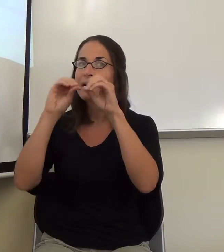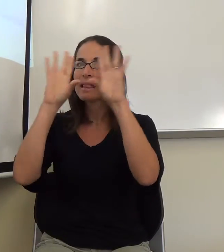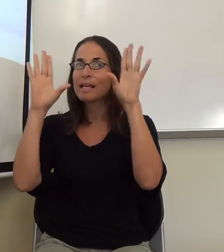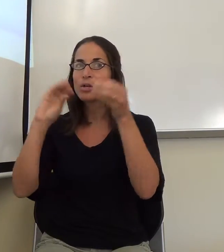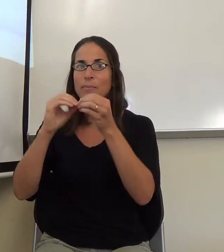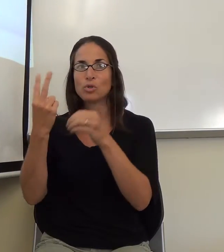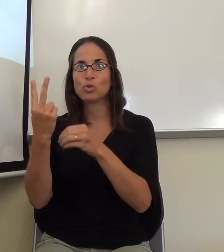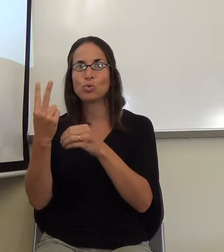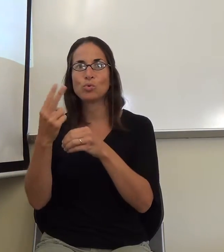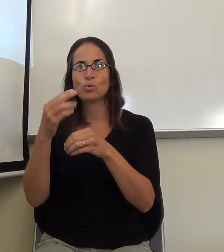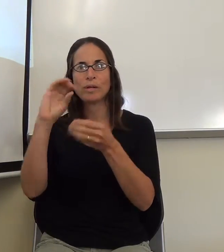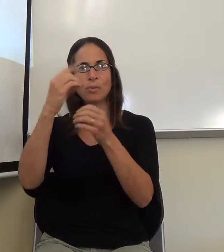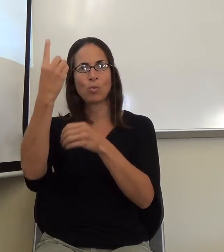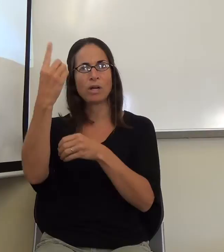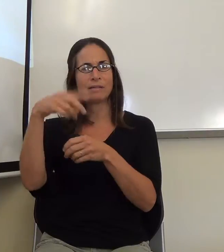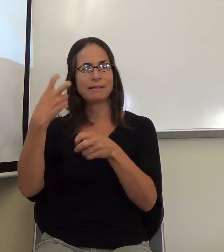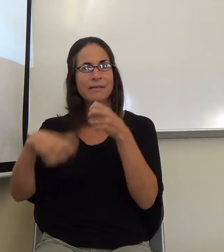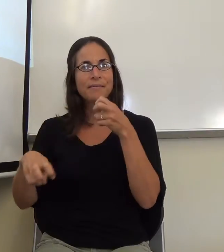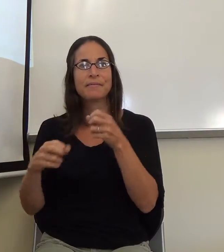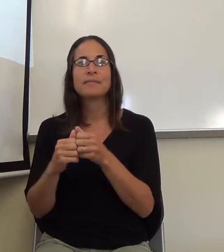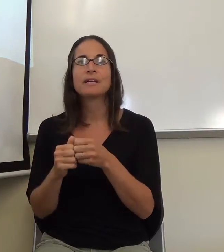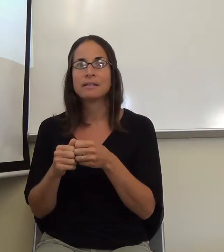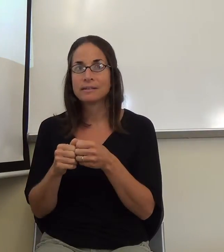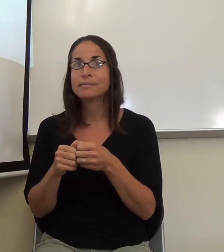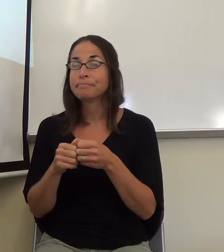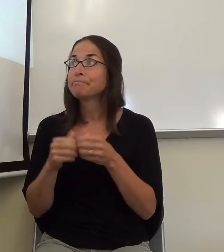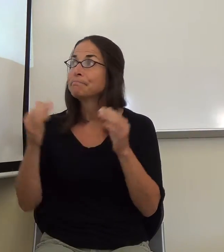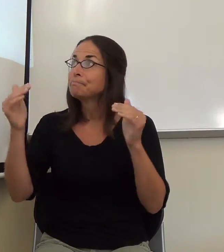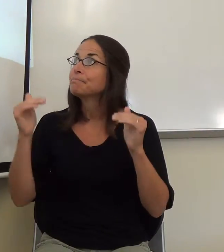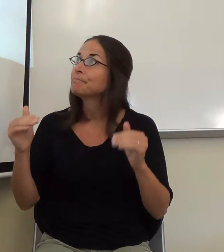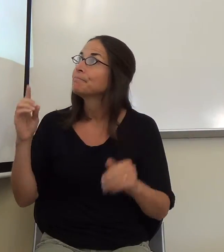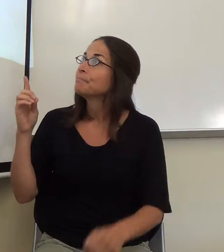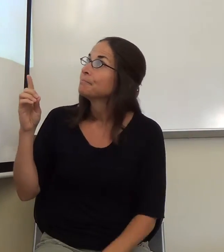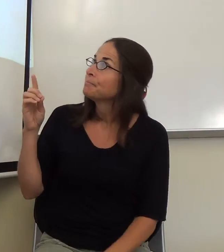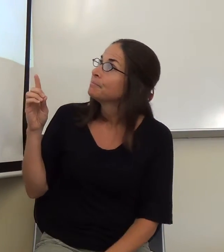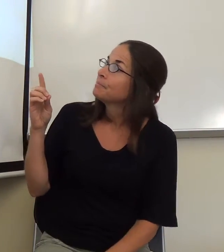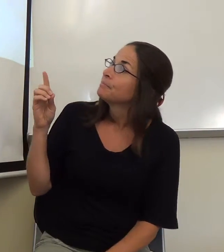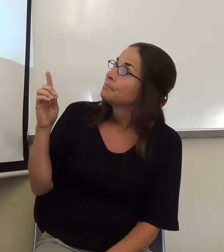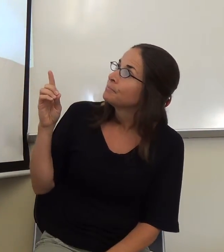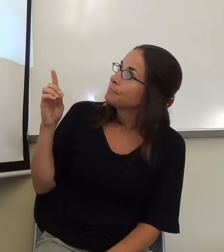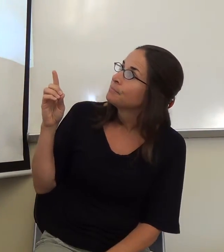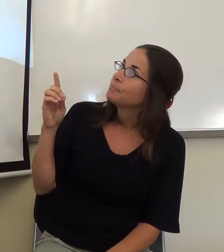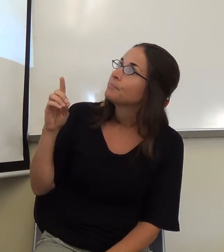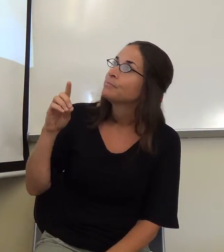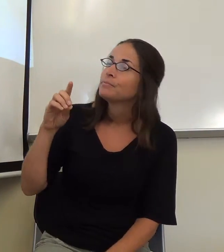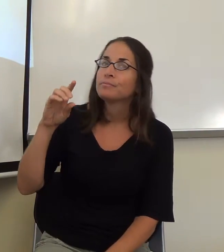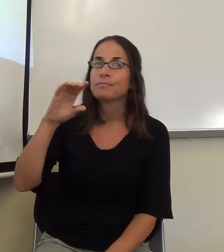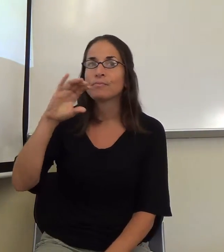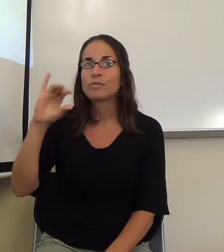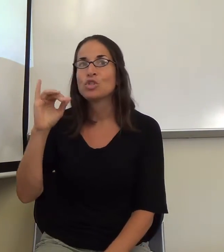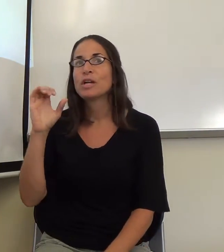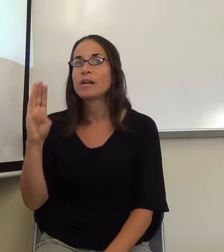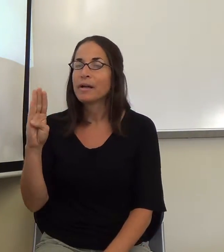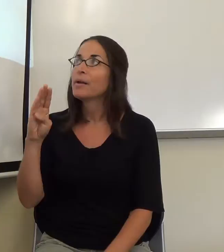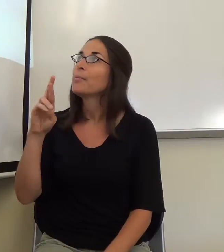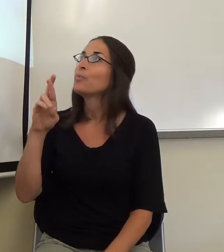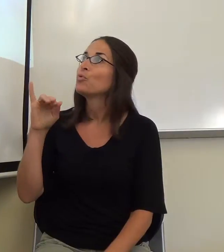Okay. Yeah, okay. Jacob Riis, that's how you pronounce that. He was a Dutch